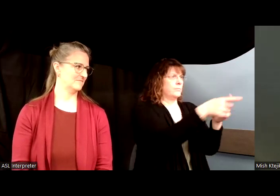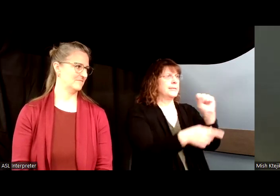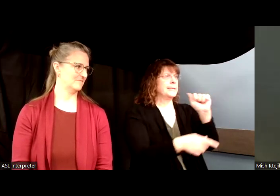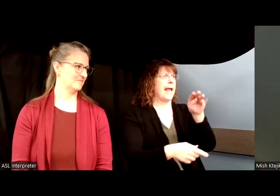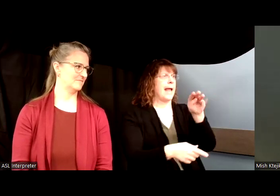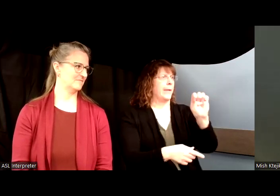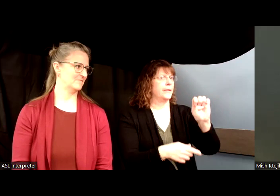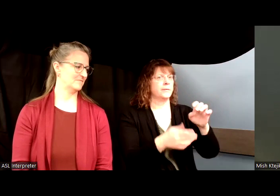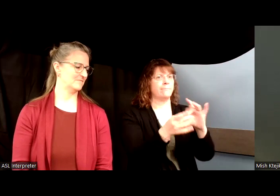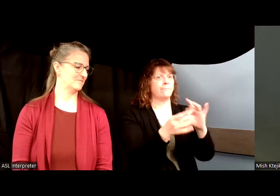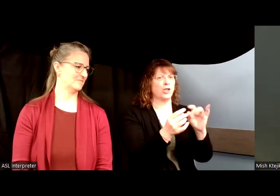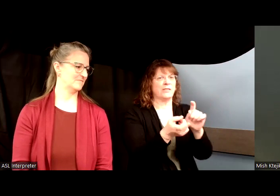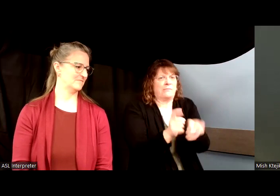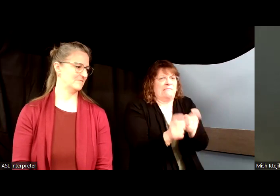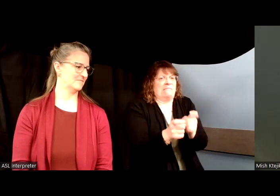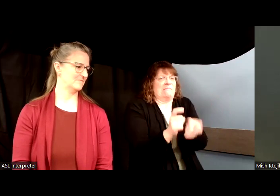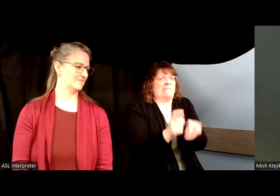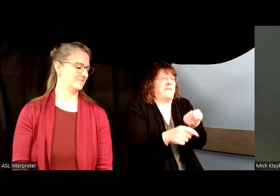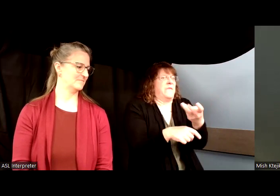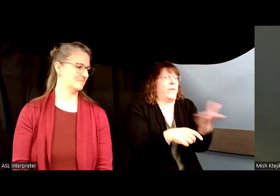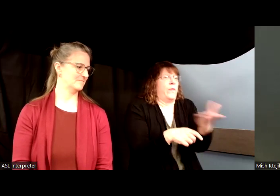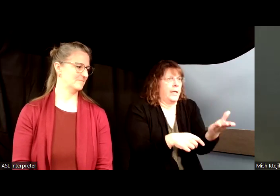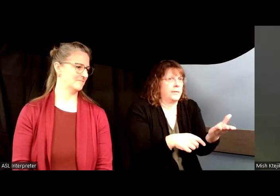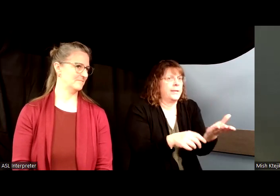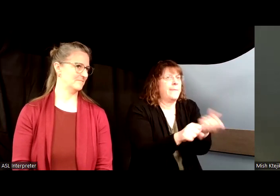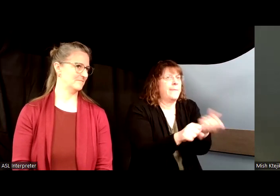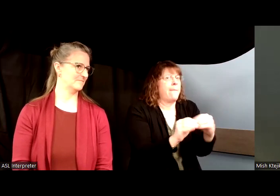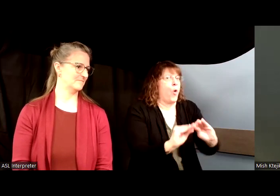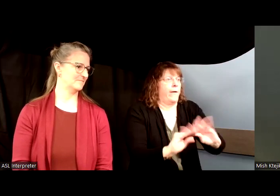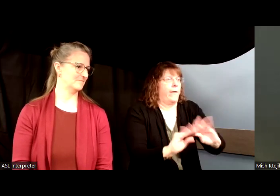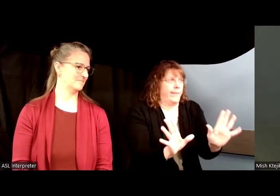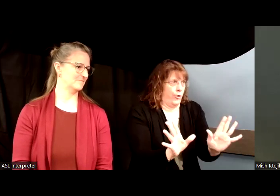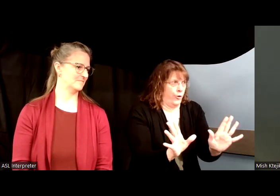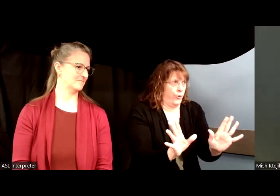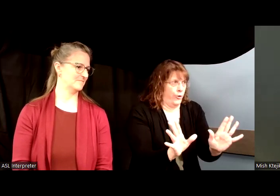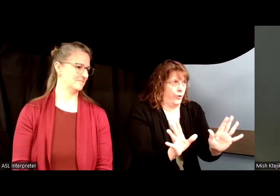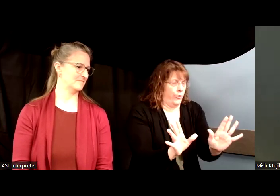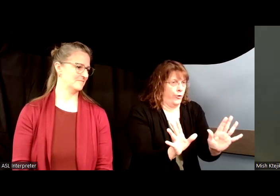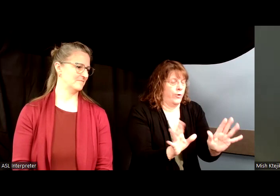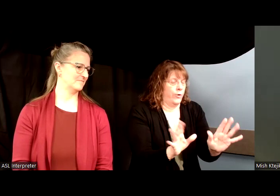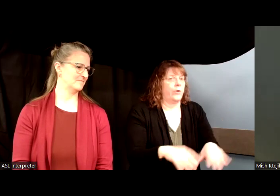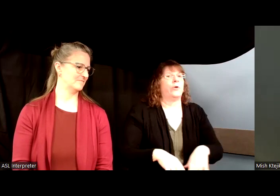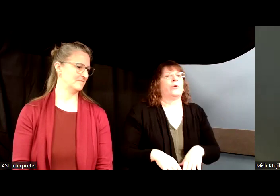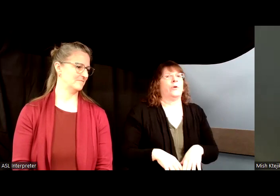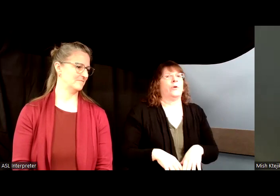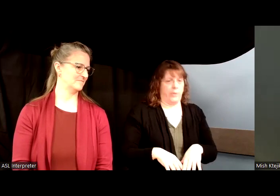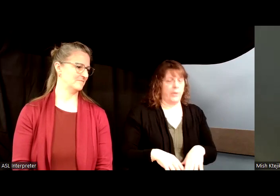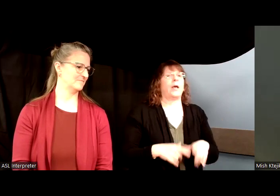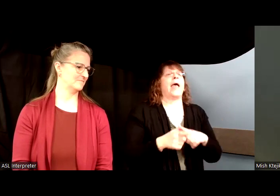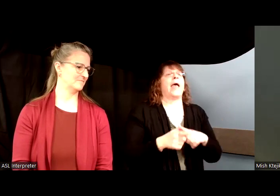But I think like Sammy was mentioned, there's a few things that we could tinker with for